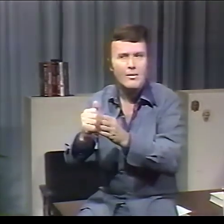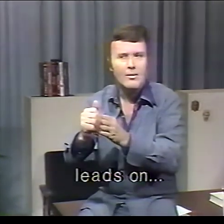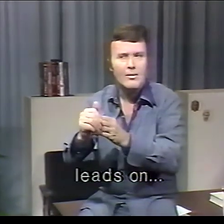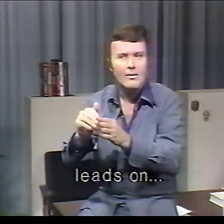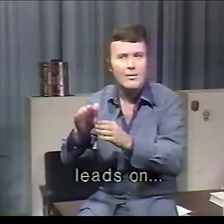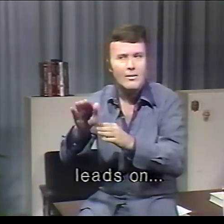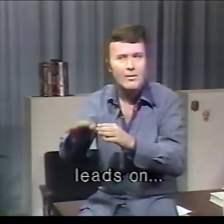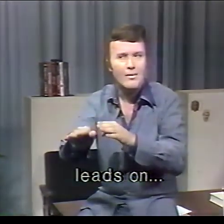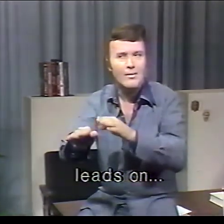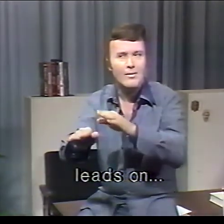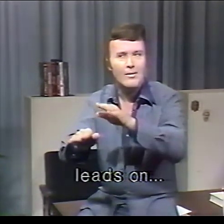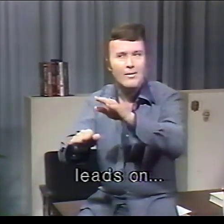leads on